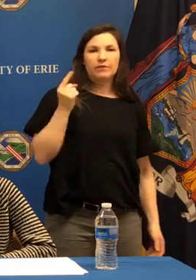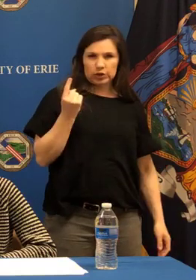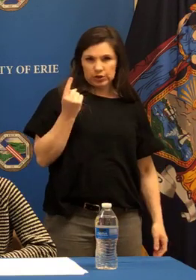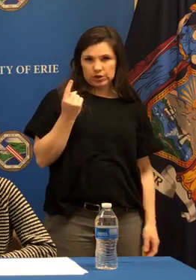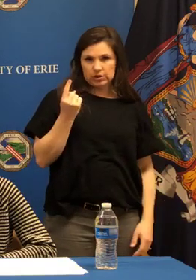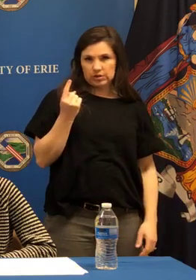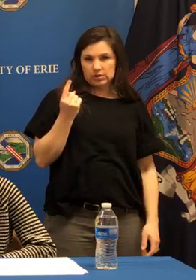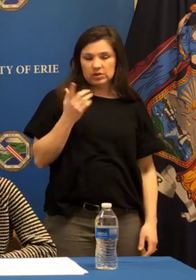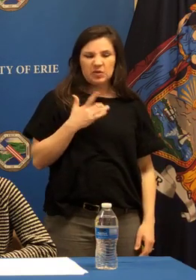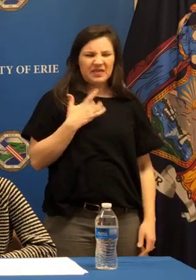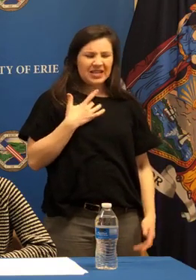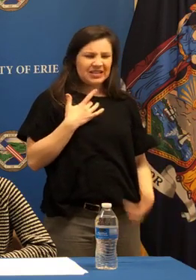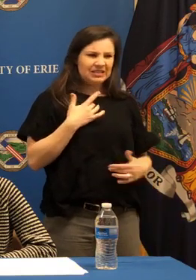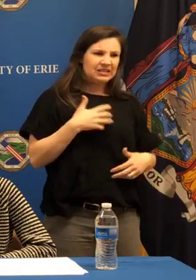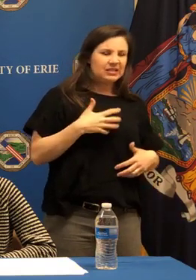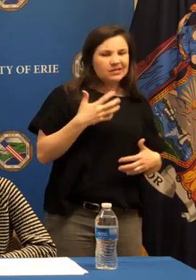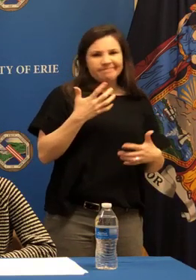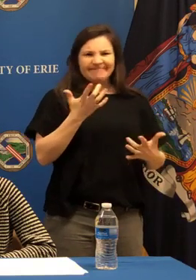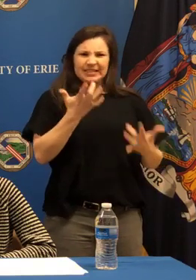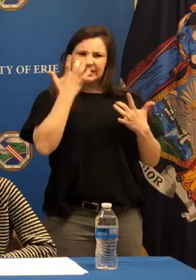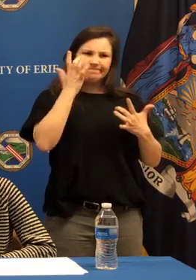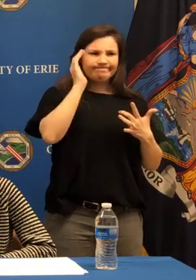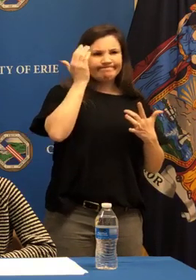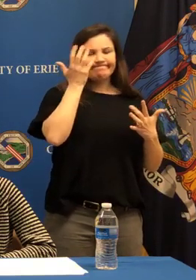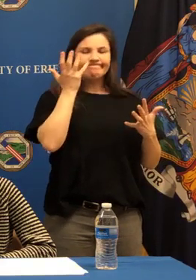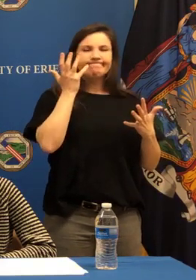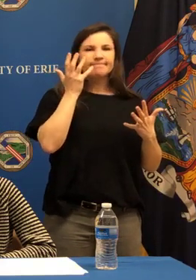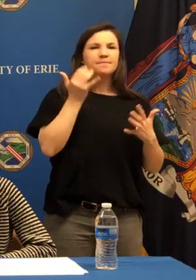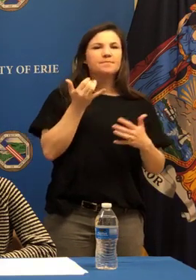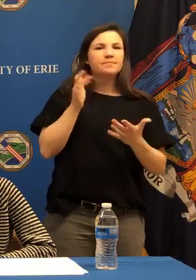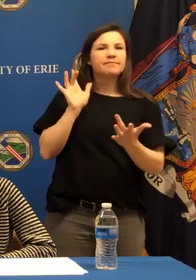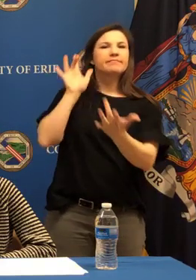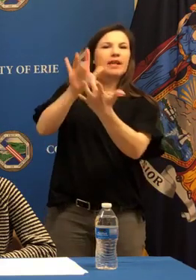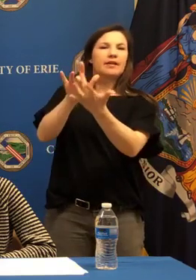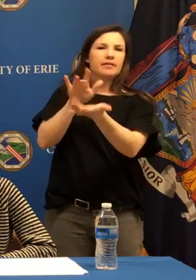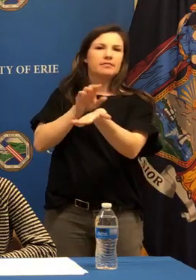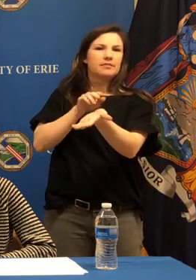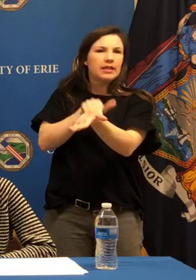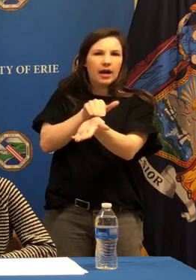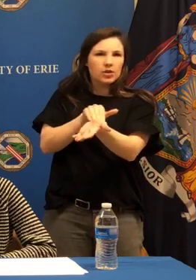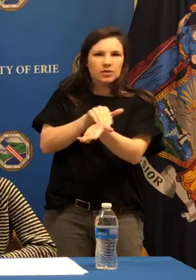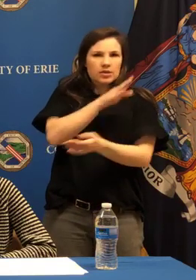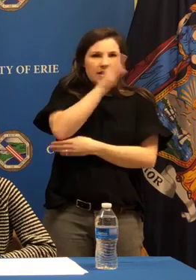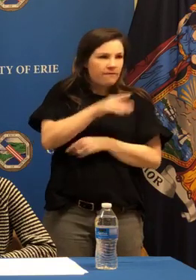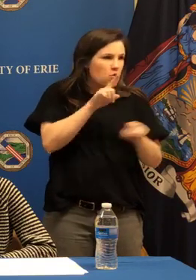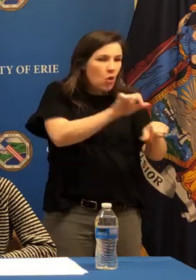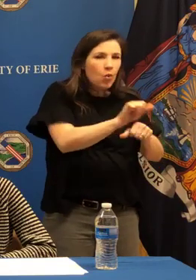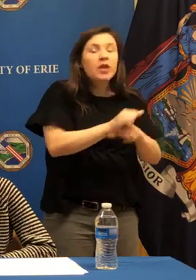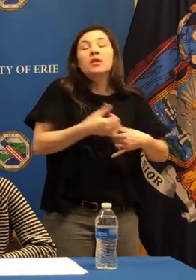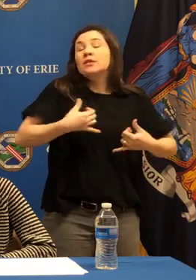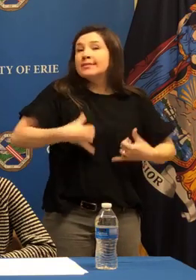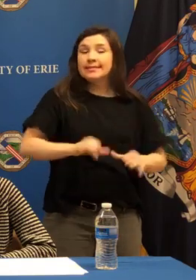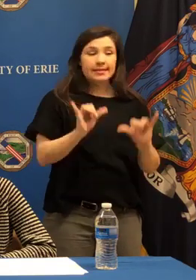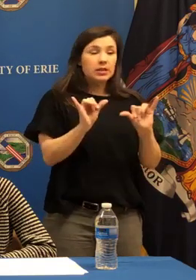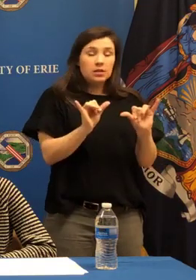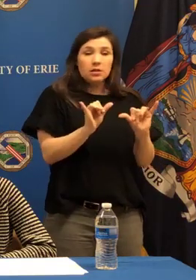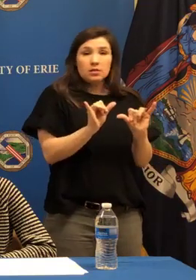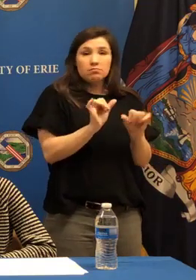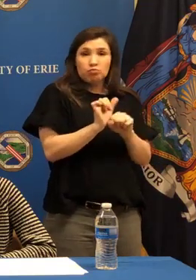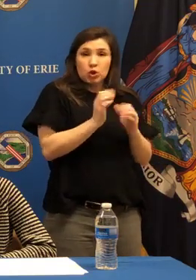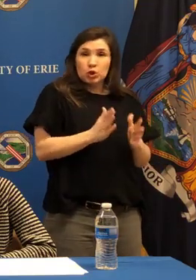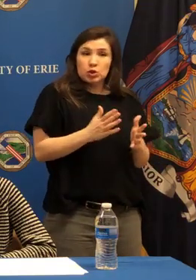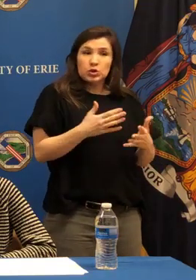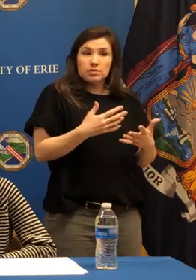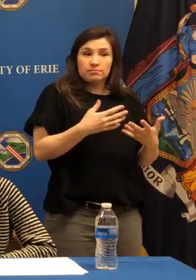feeling sick, you should call your doctor first. You should never go into work, and there are still personnel that are essential if you're